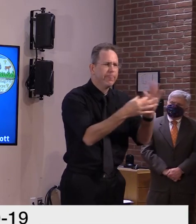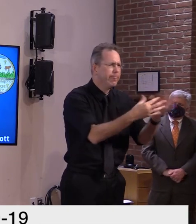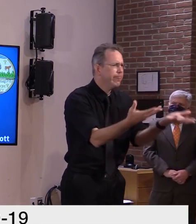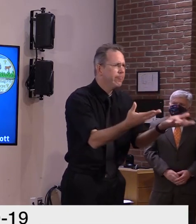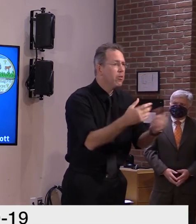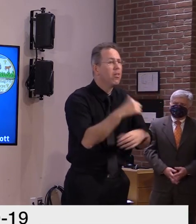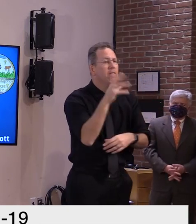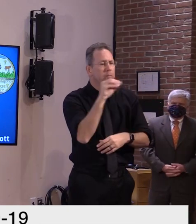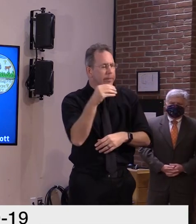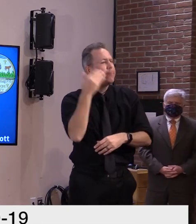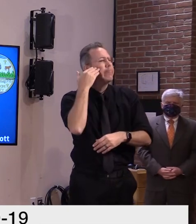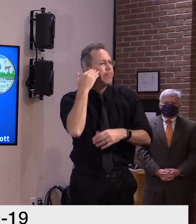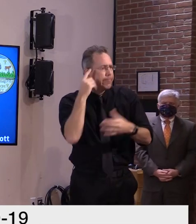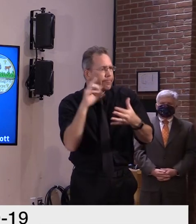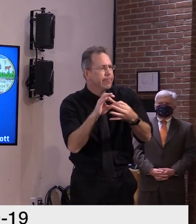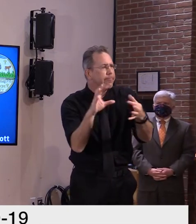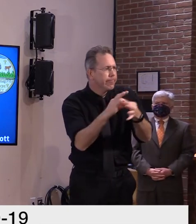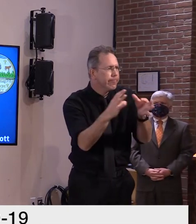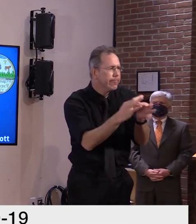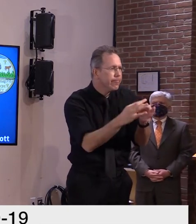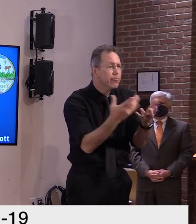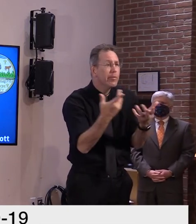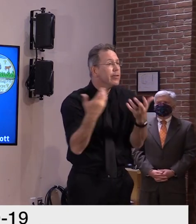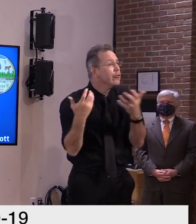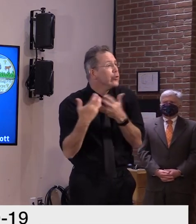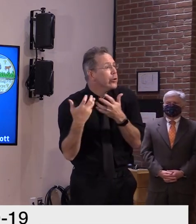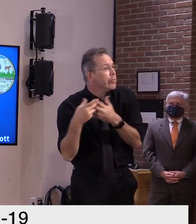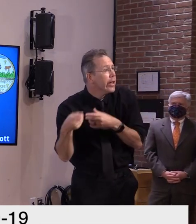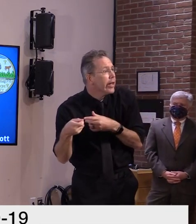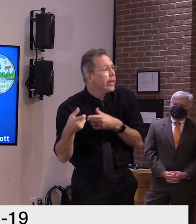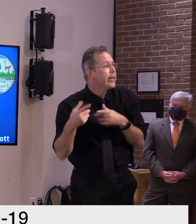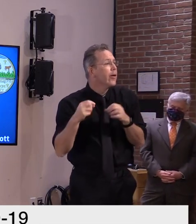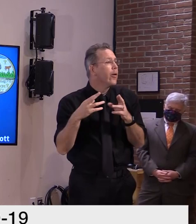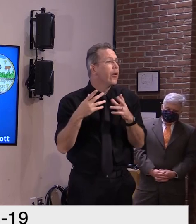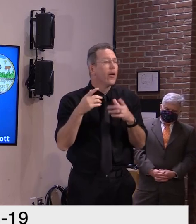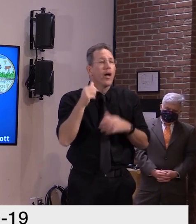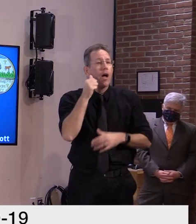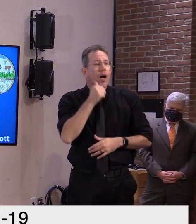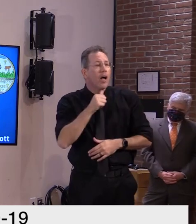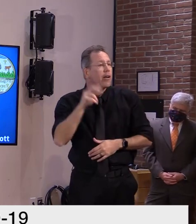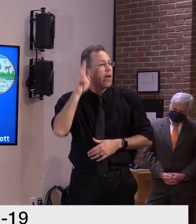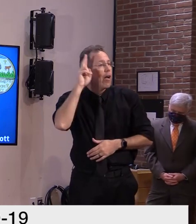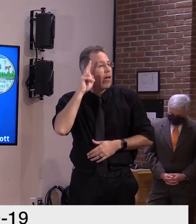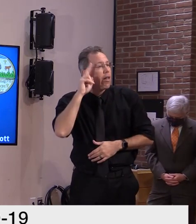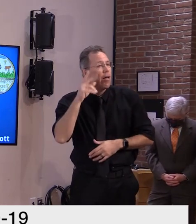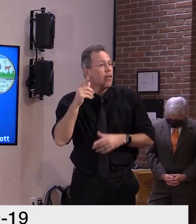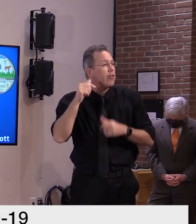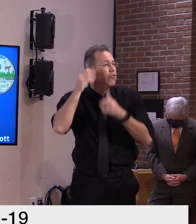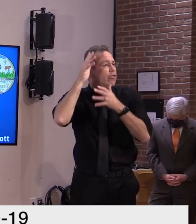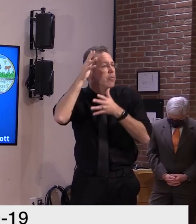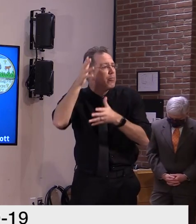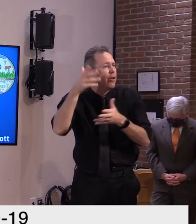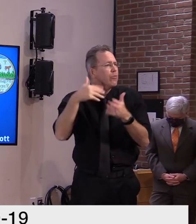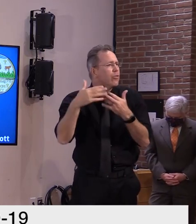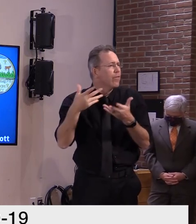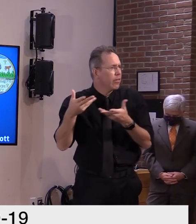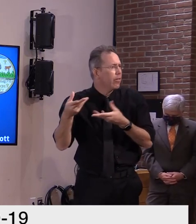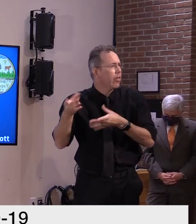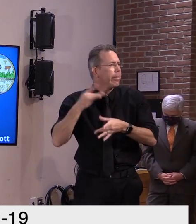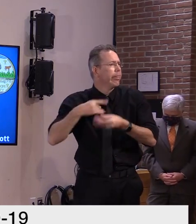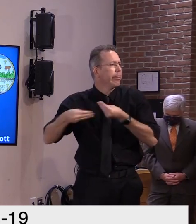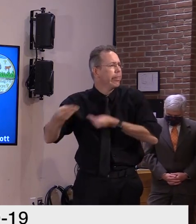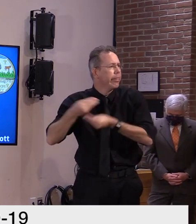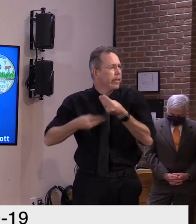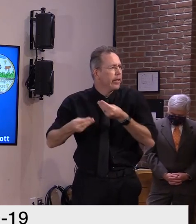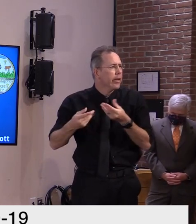extended family, much less likely small numbers, friends, things of that sort. And then